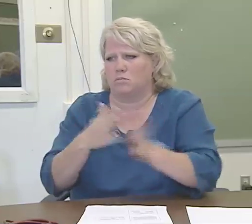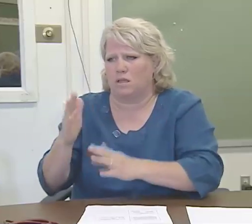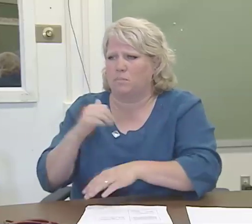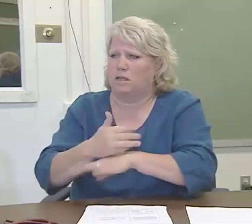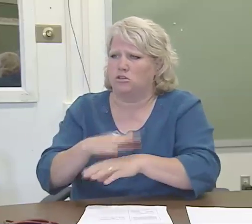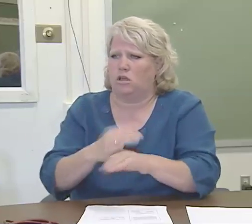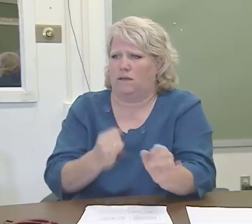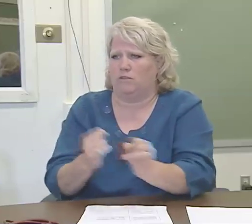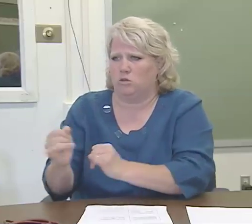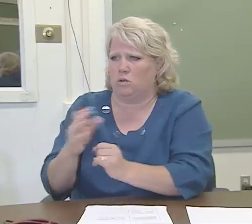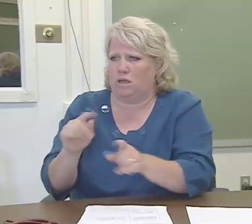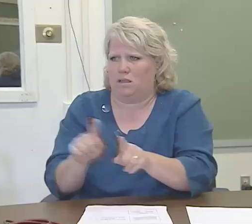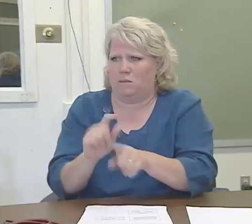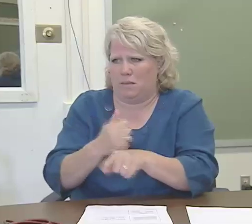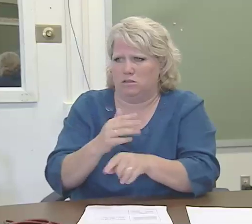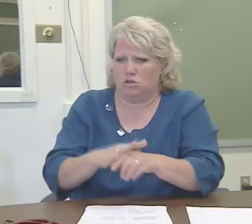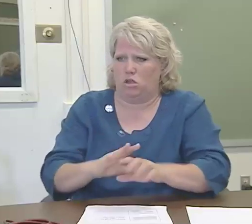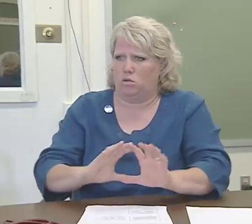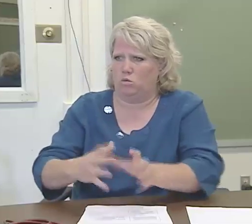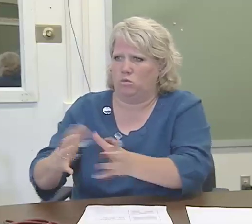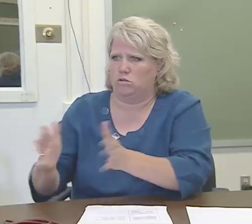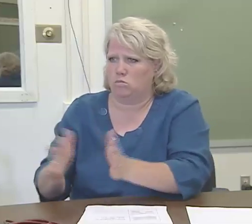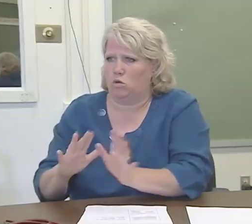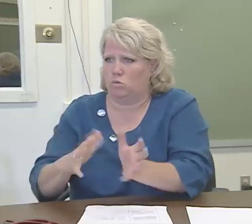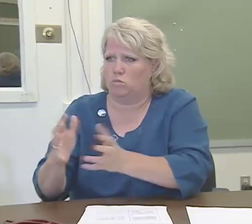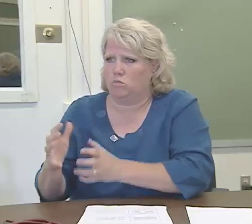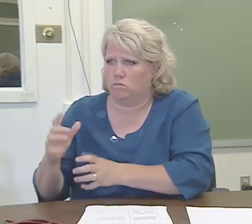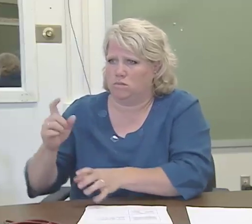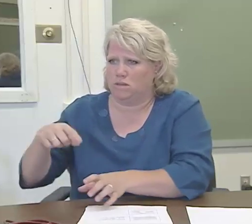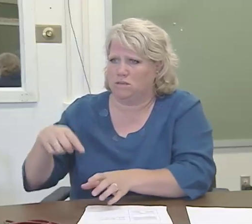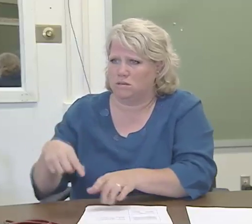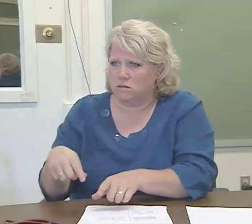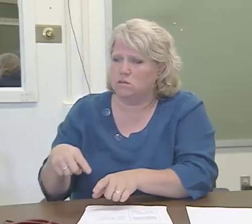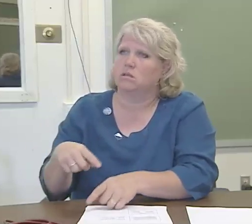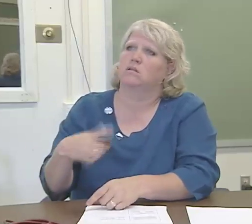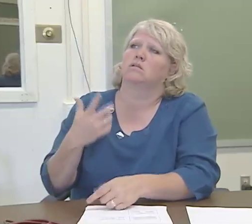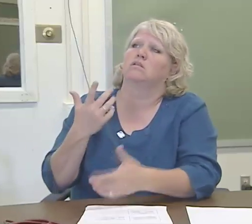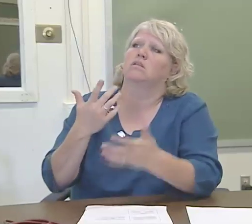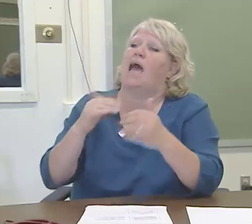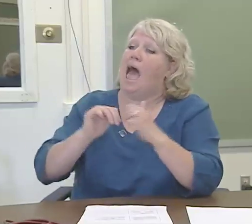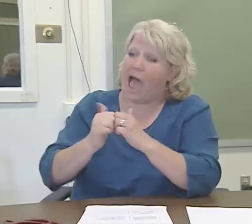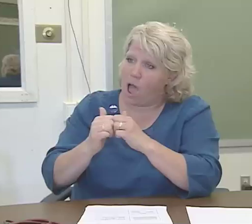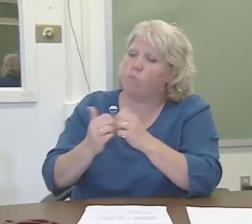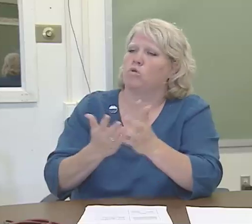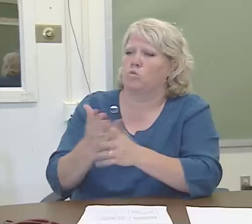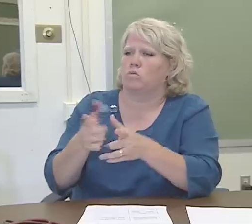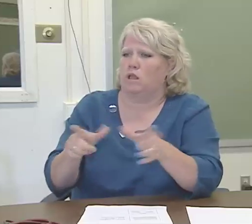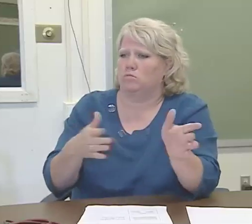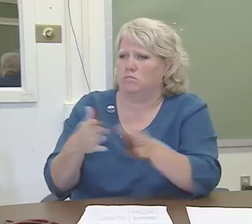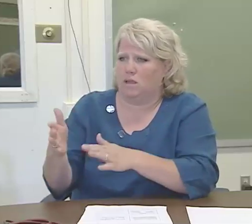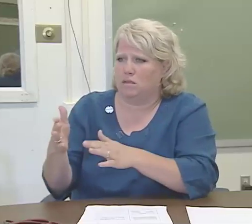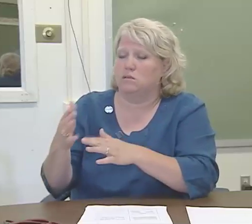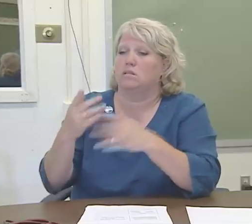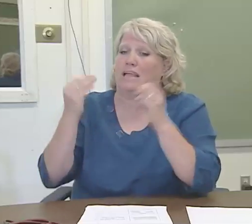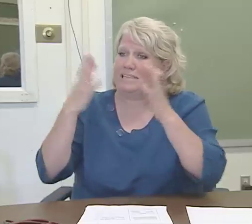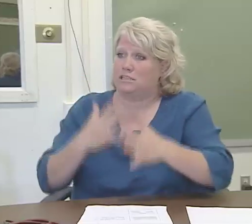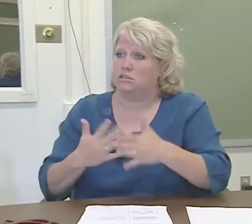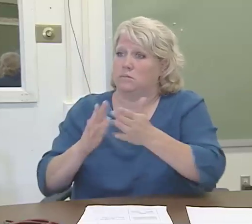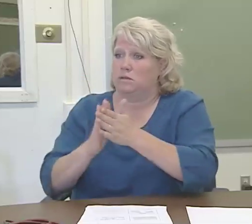of the student and planning for language based on what that student needs. And we do that in small groups, and we do that, as I mentioned, through